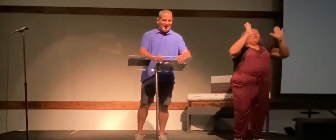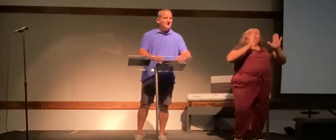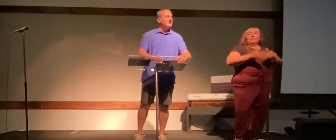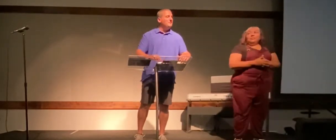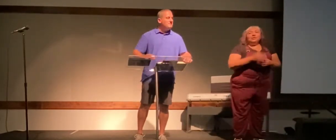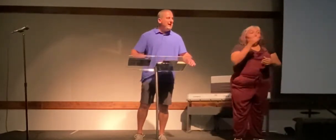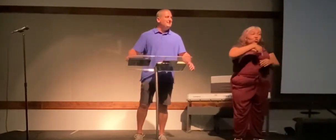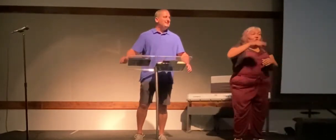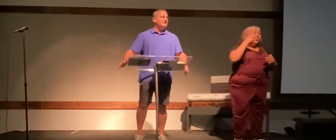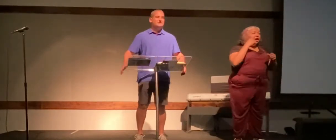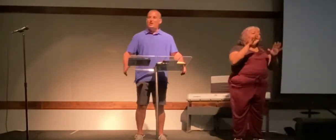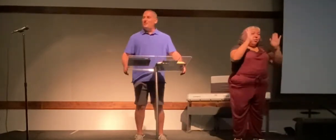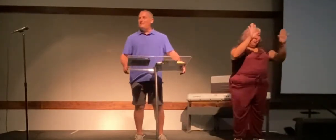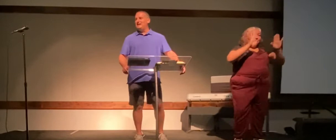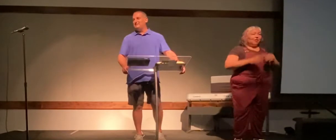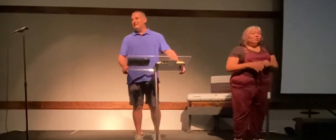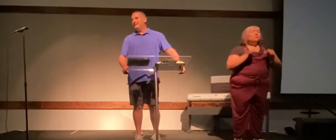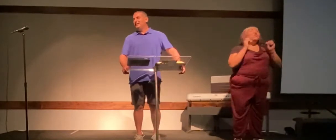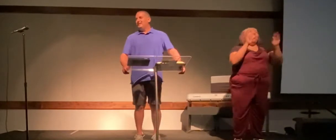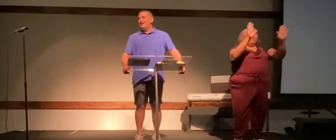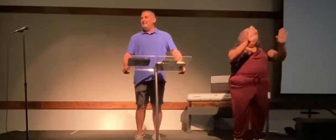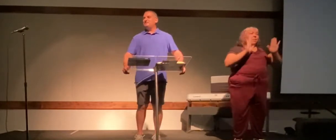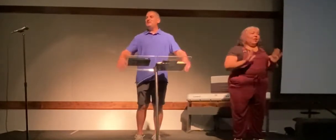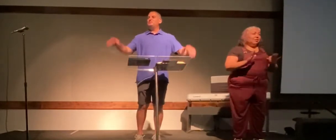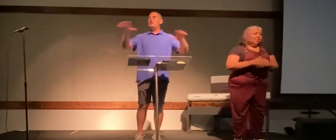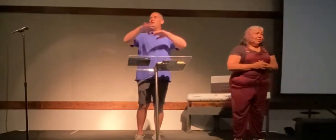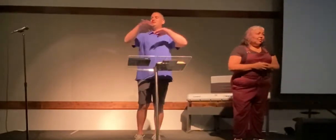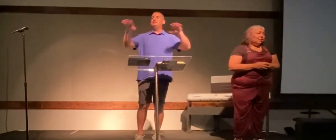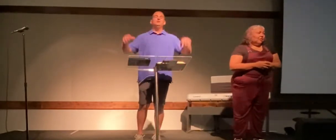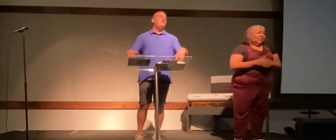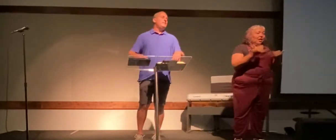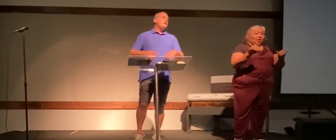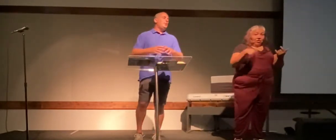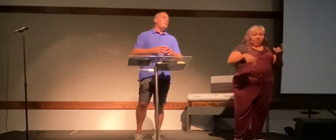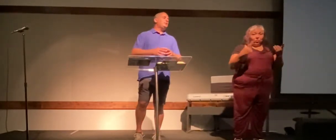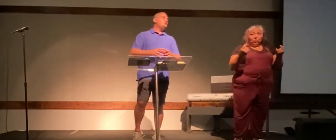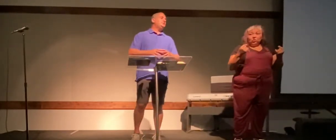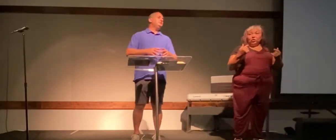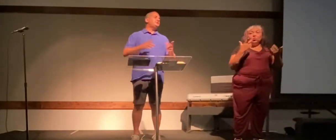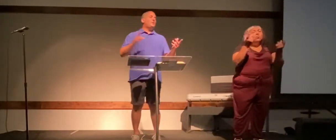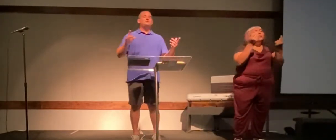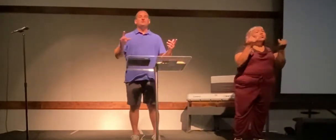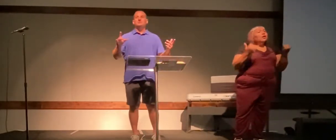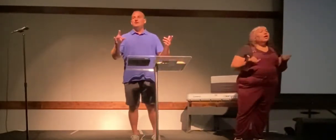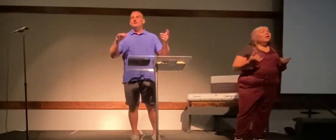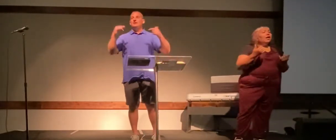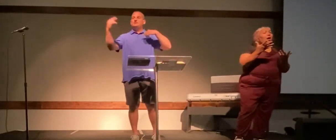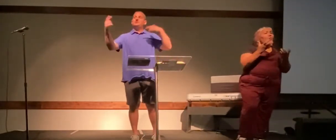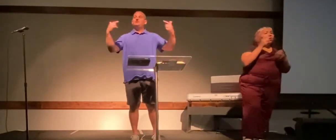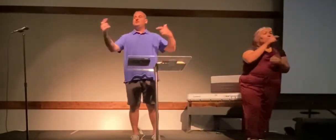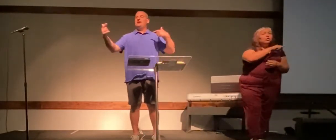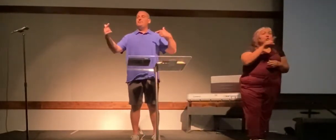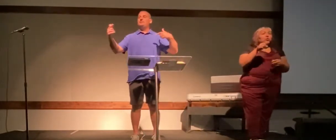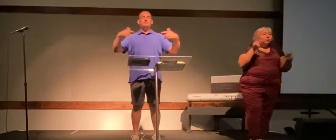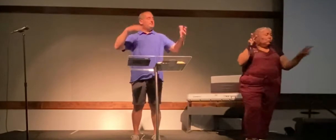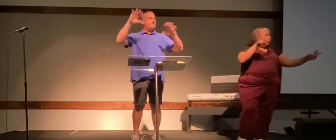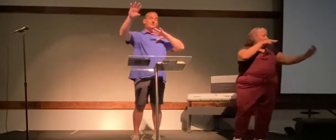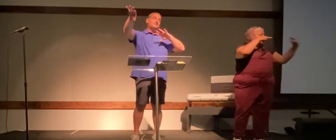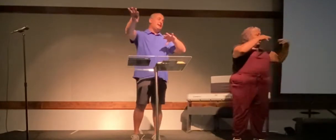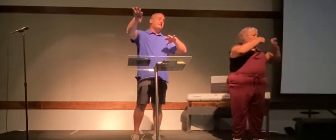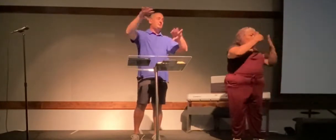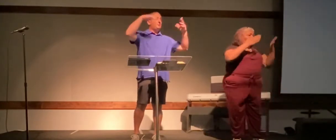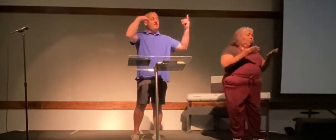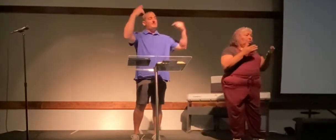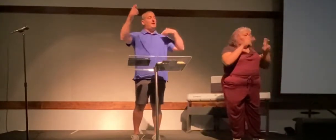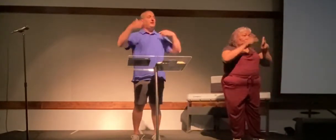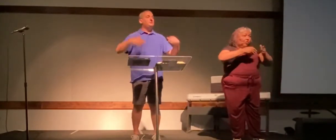guys sounded amazing, so amazing, right? So here's what I want you to do. What I want you to do is I want you to turn to your neighbor, to the person